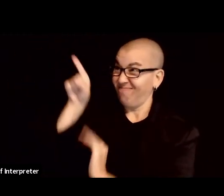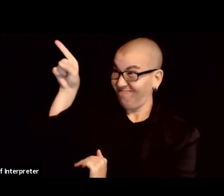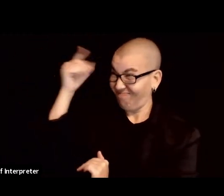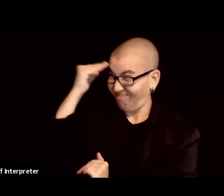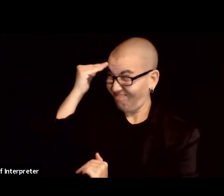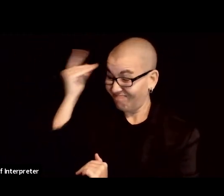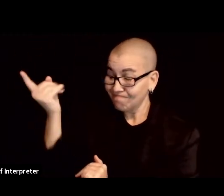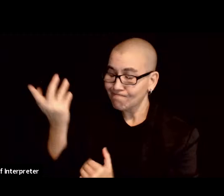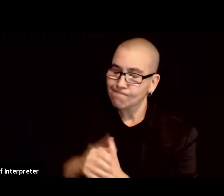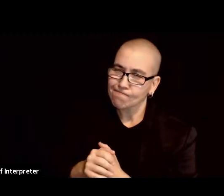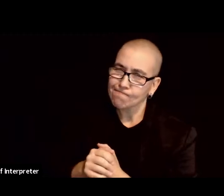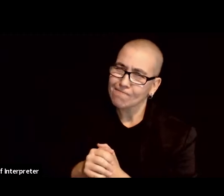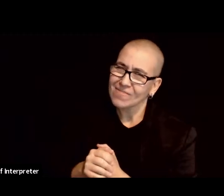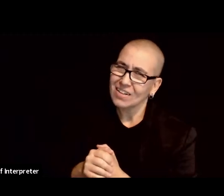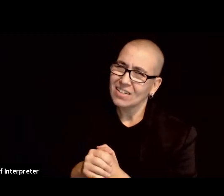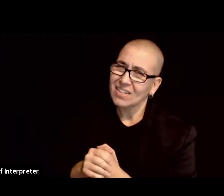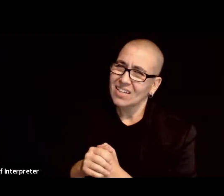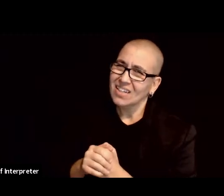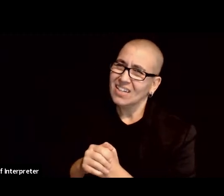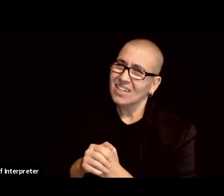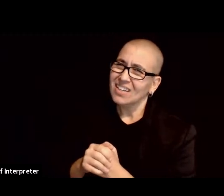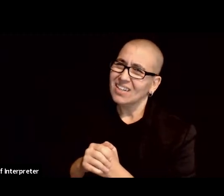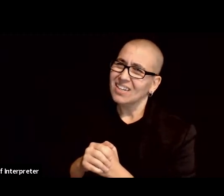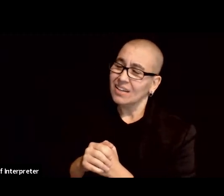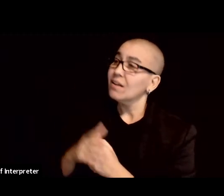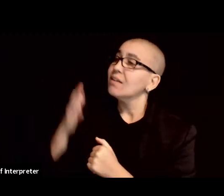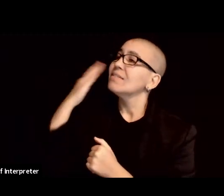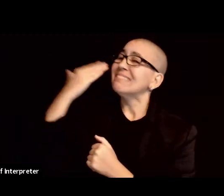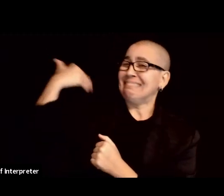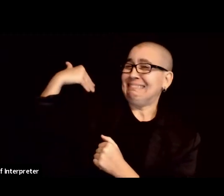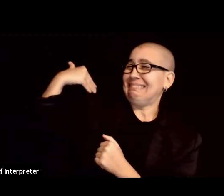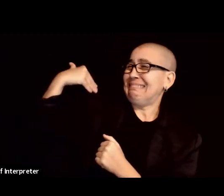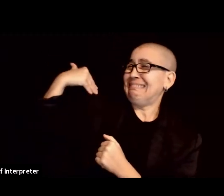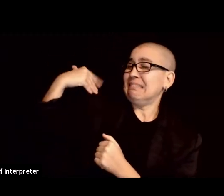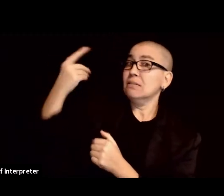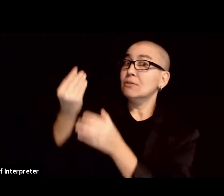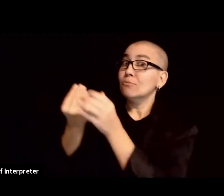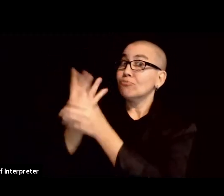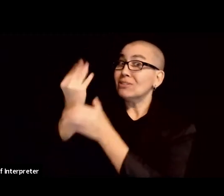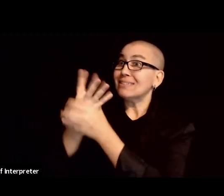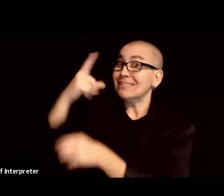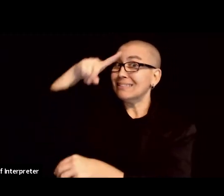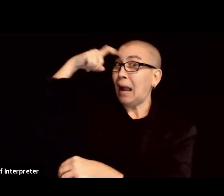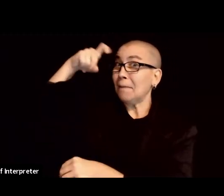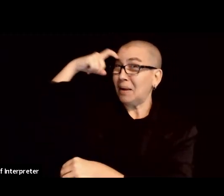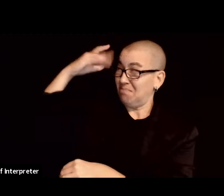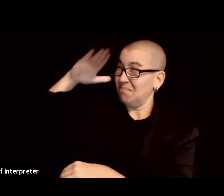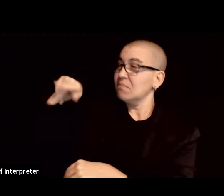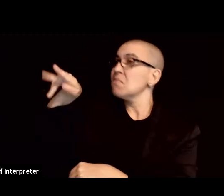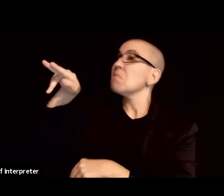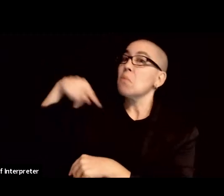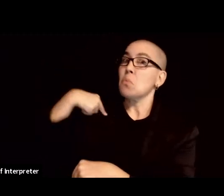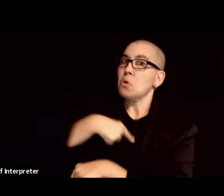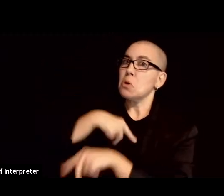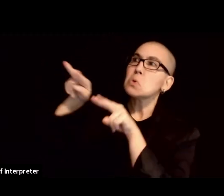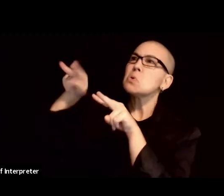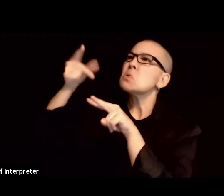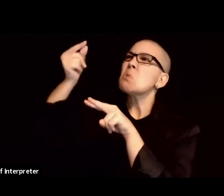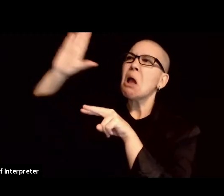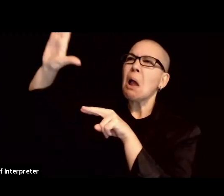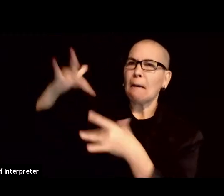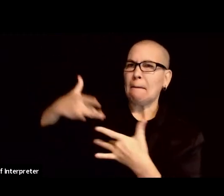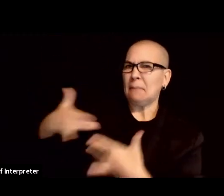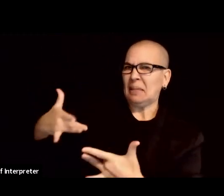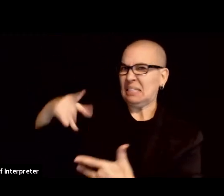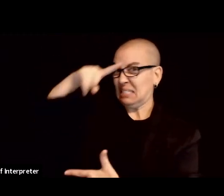summer when we were looking at Wisconsin and wondering how they were doing it. And now we're looking at Wisconsin and wondering how we cannot be them. It